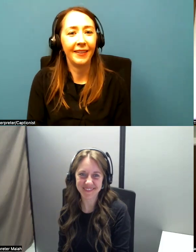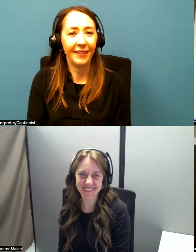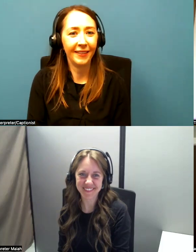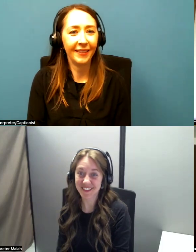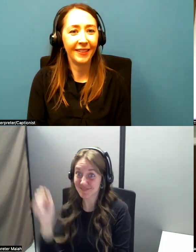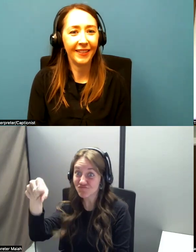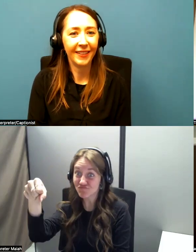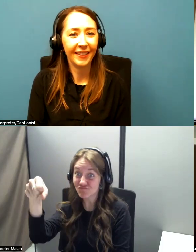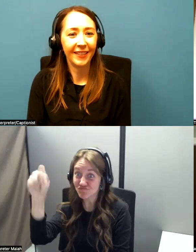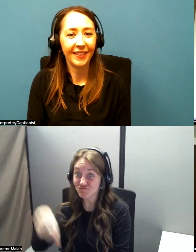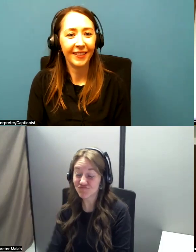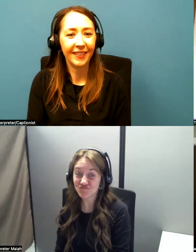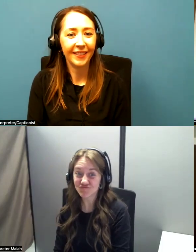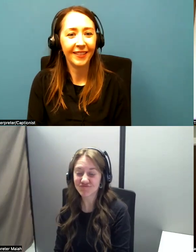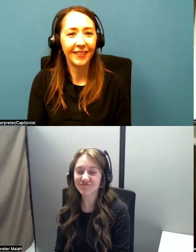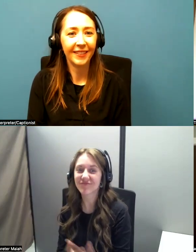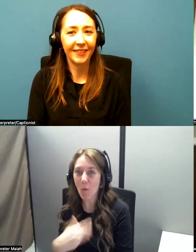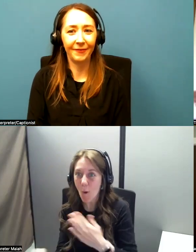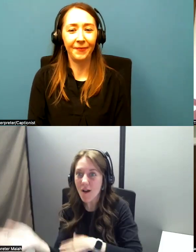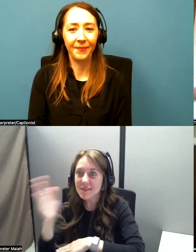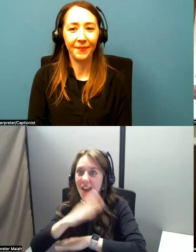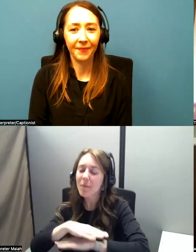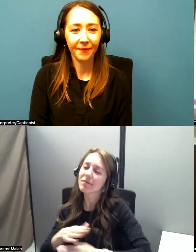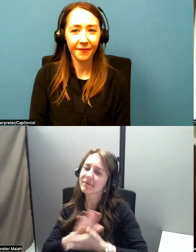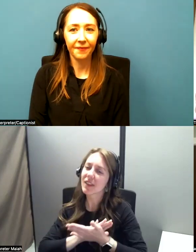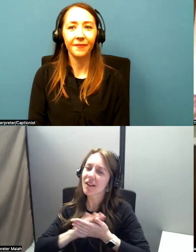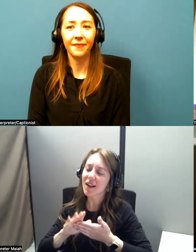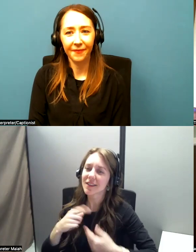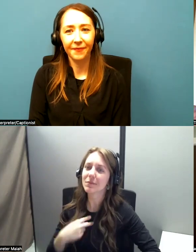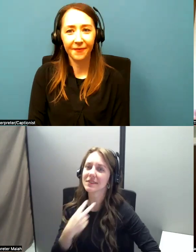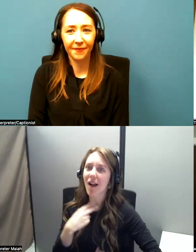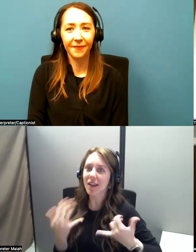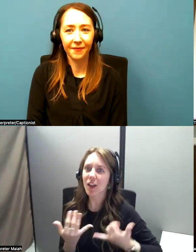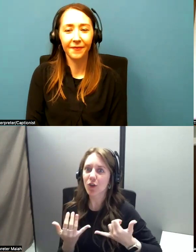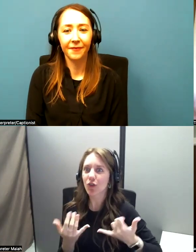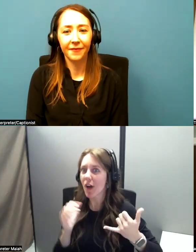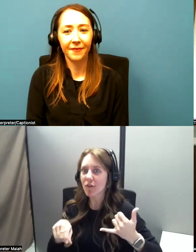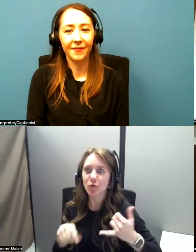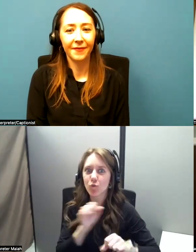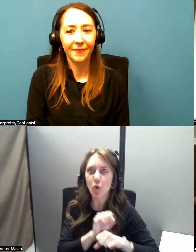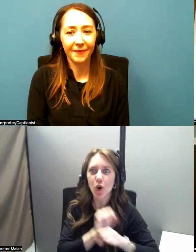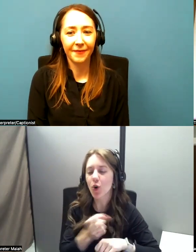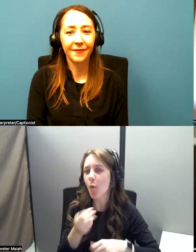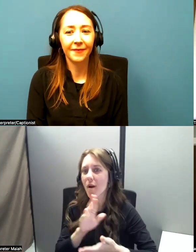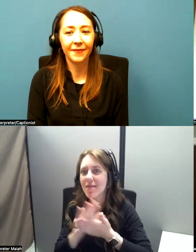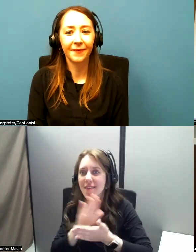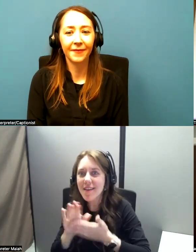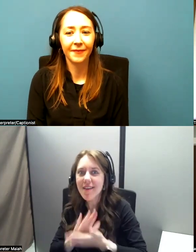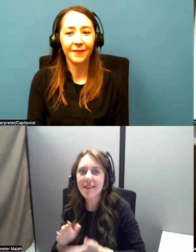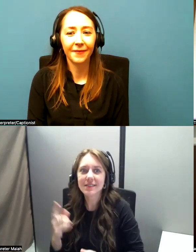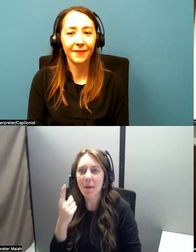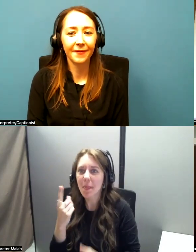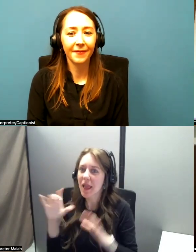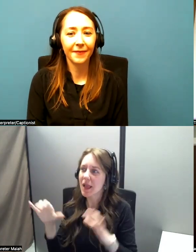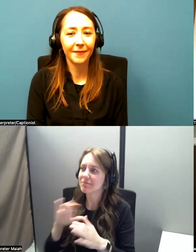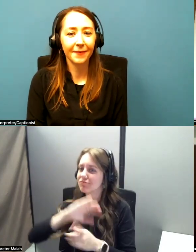Yeah. Not all day long. Not very nice. I'm stuck here doing something or cleaning the house or being your mom. Just